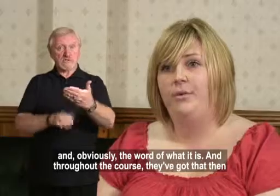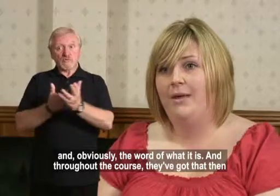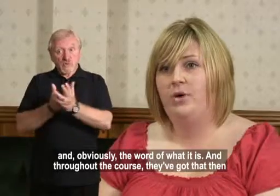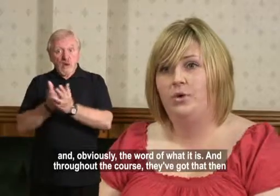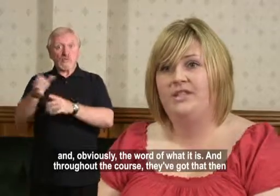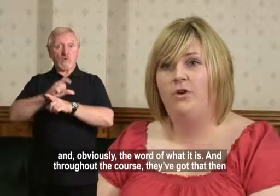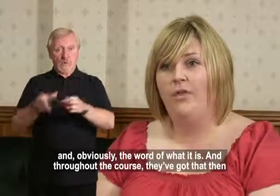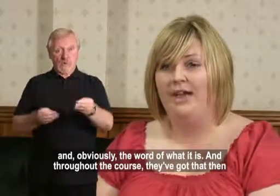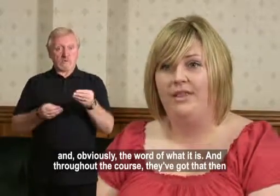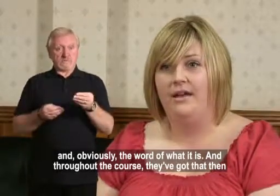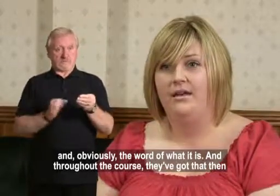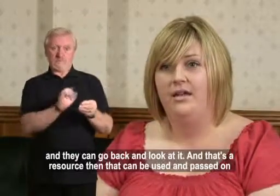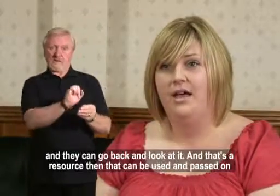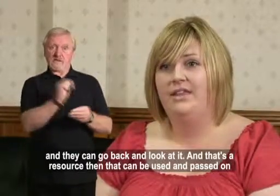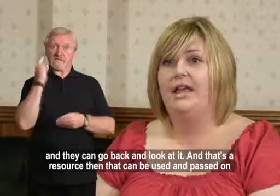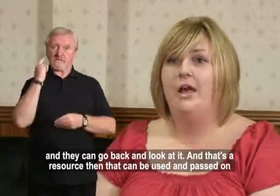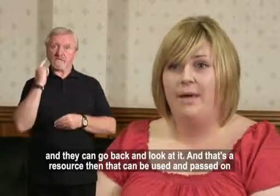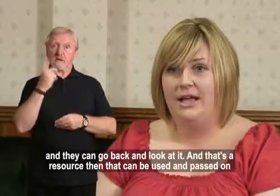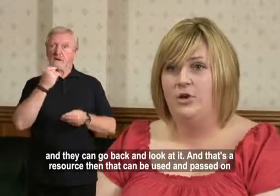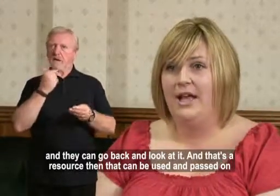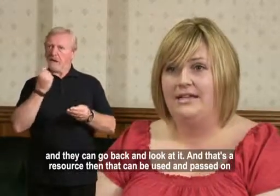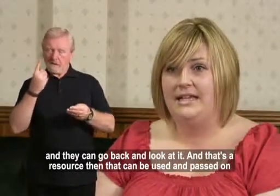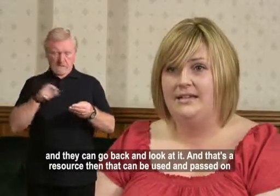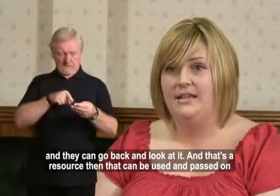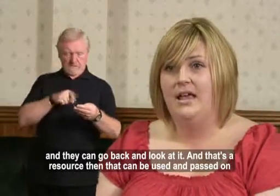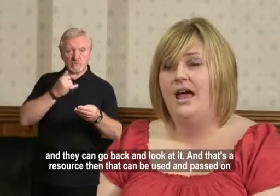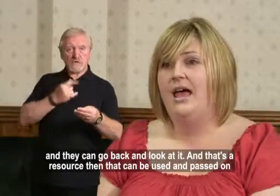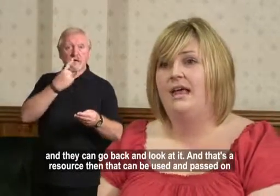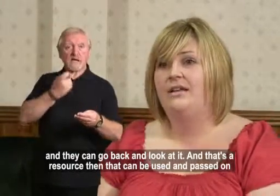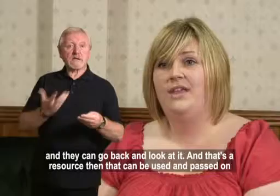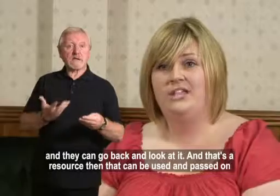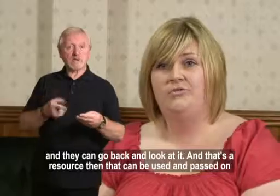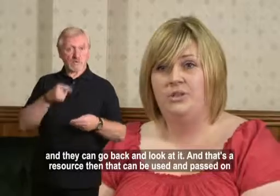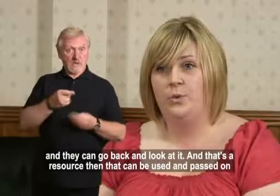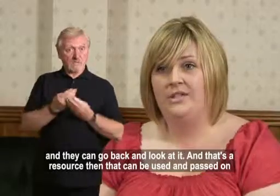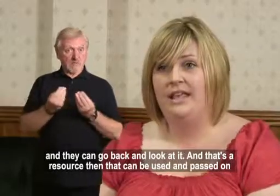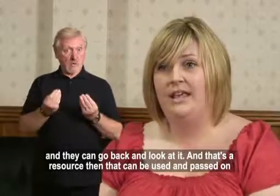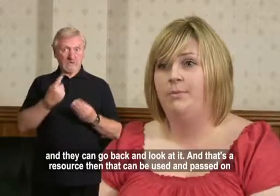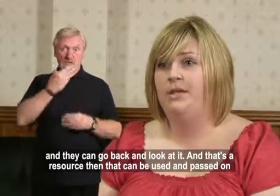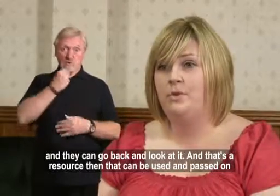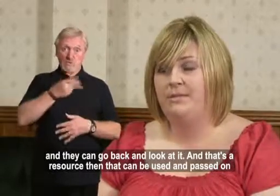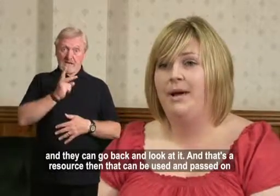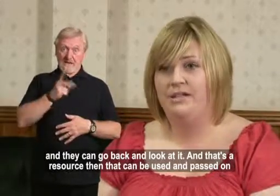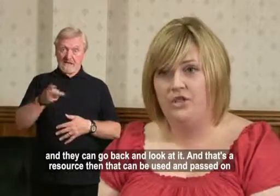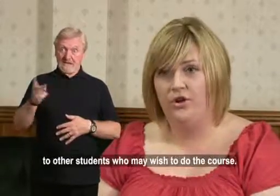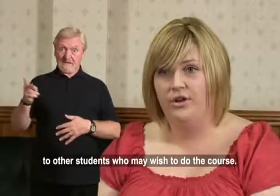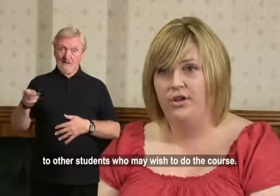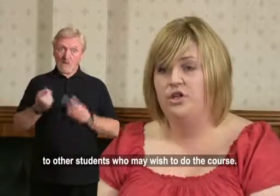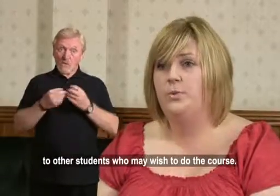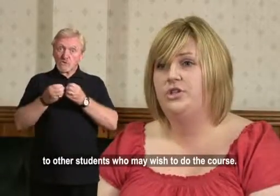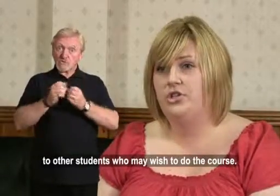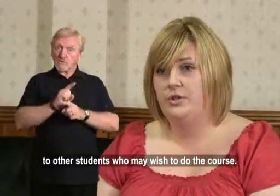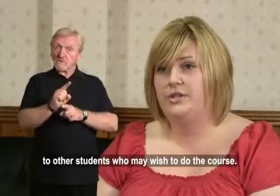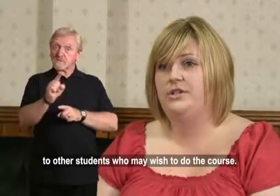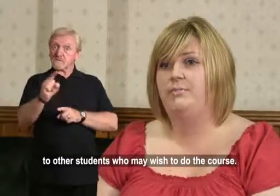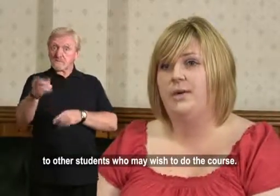And throughout the course they got that then, and they can go back and look at it. And that's a resource then that can be used and passed on